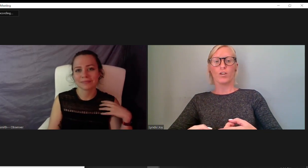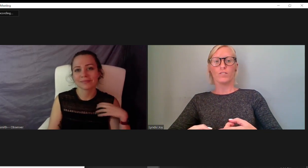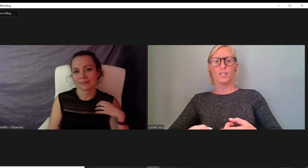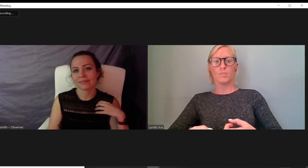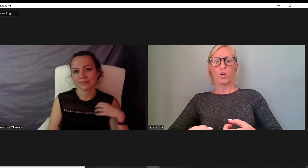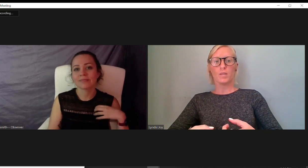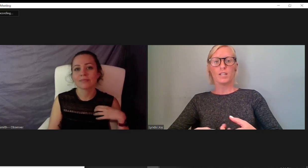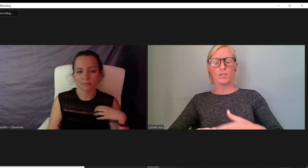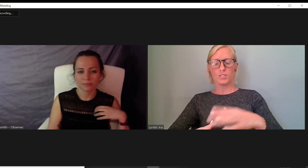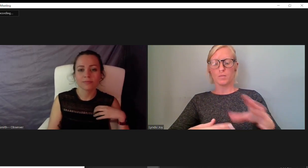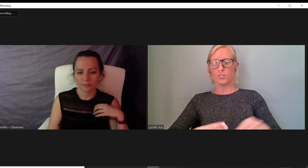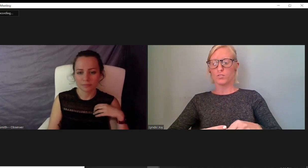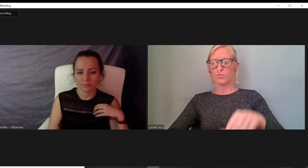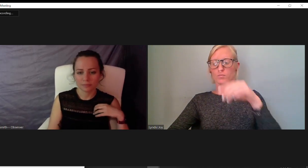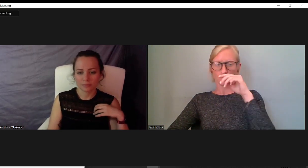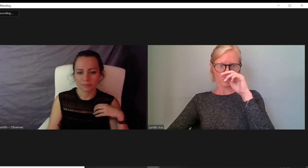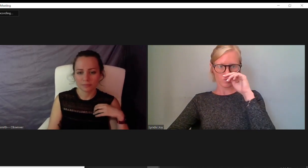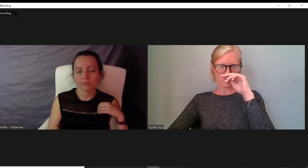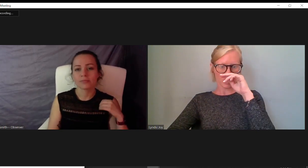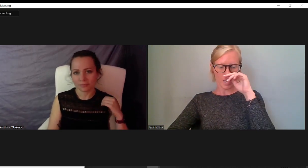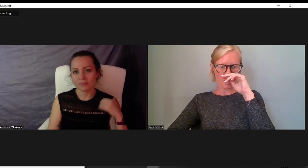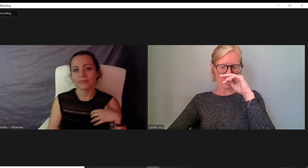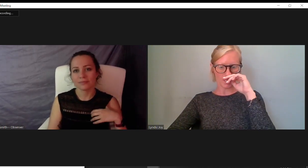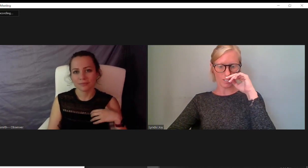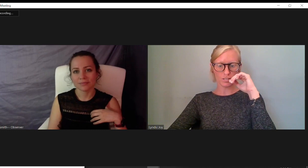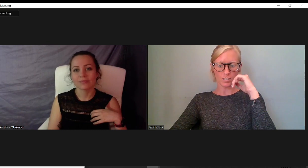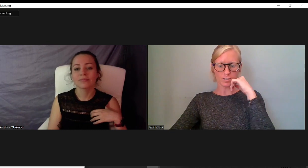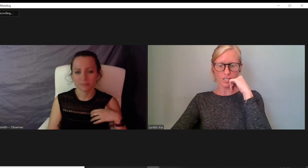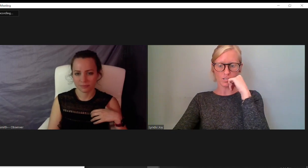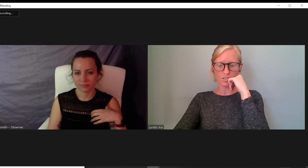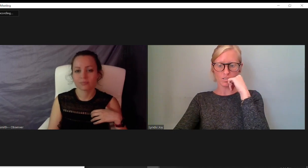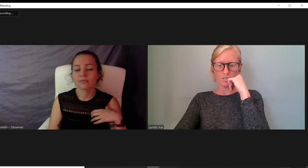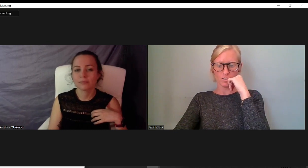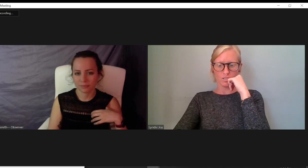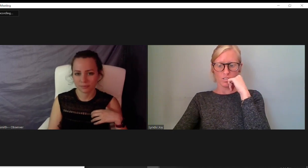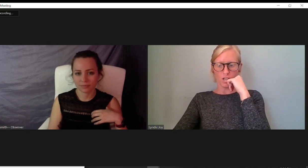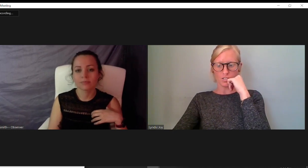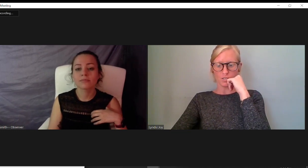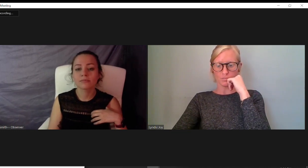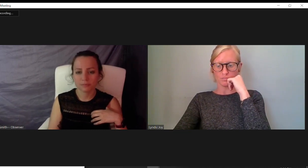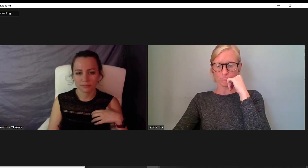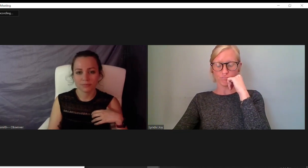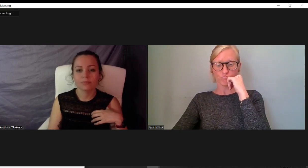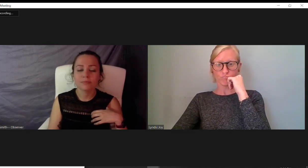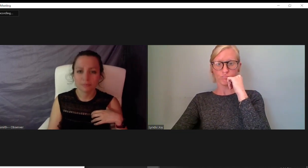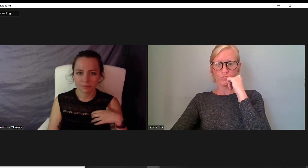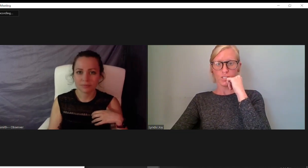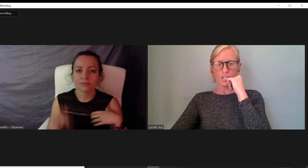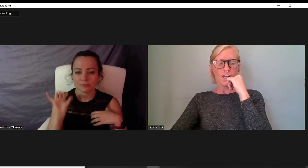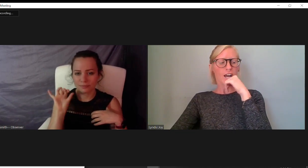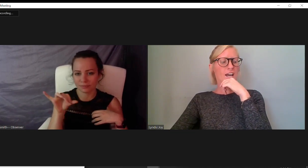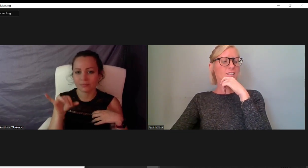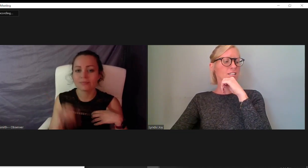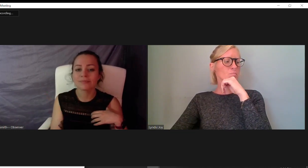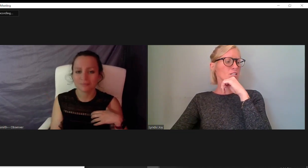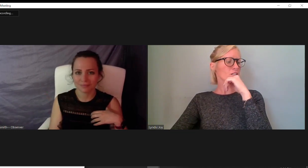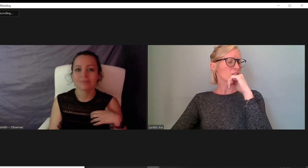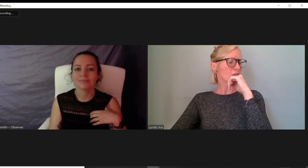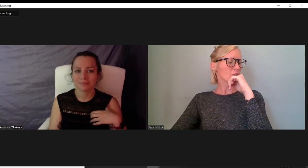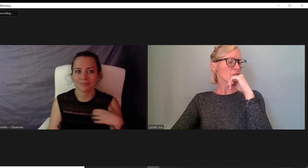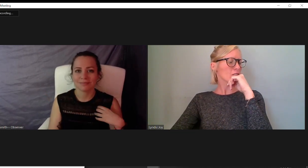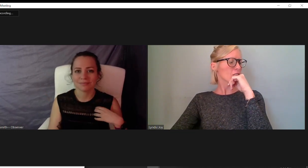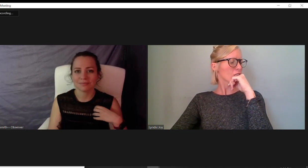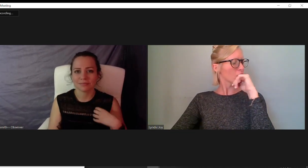were aware of it in the moment and was able to add that back in, like that's awesome. I had like